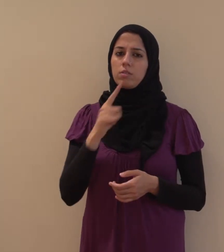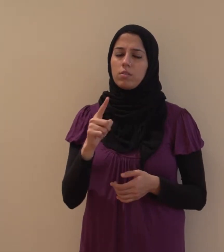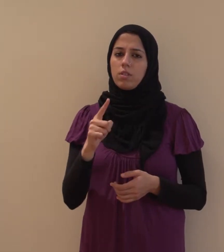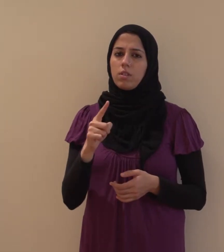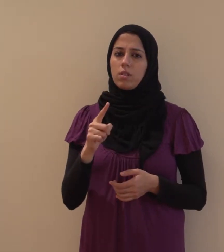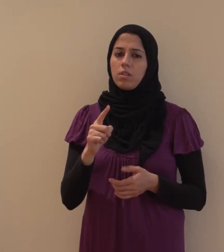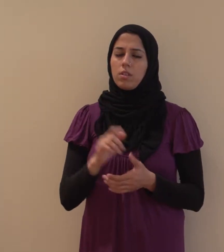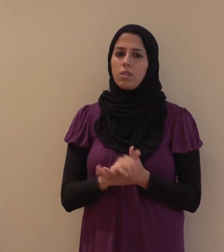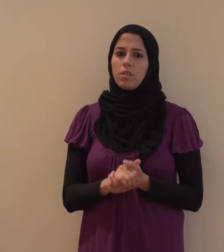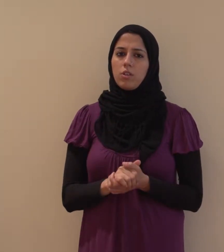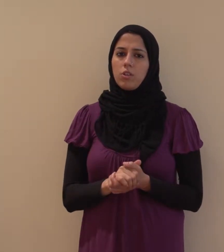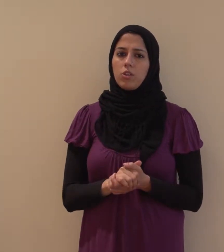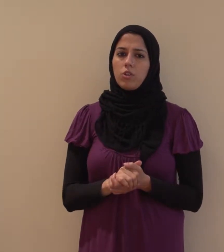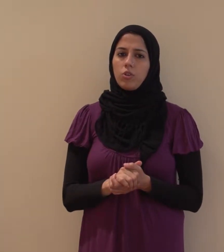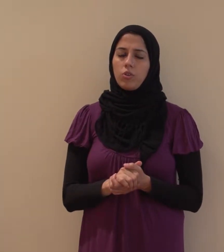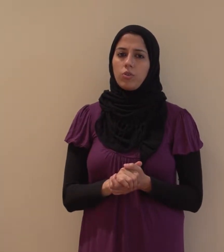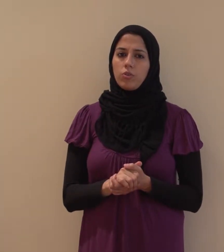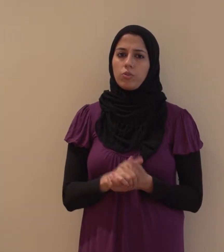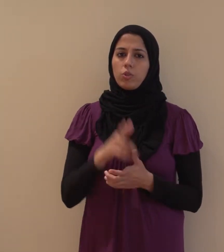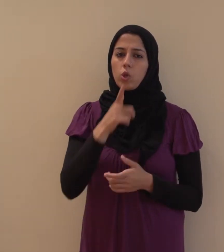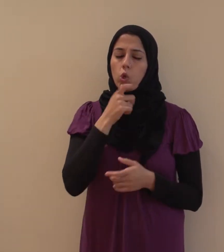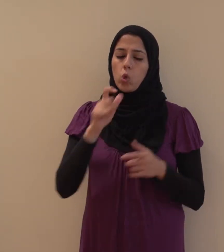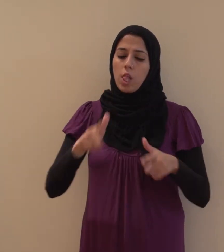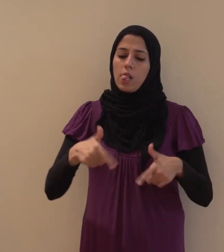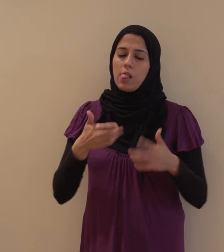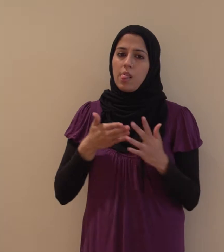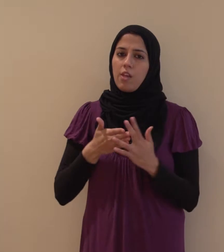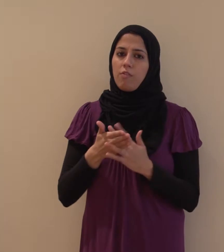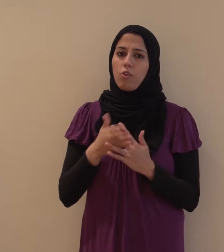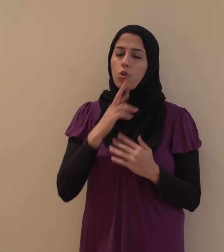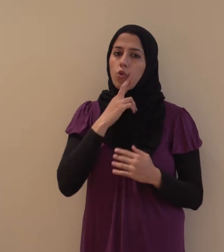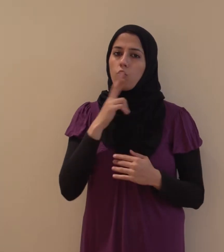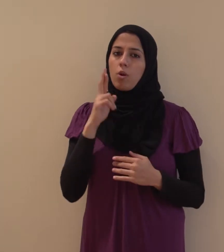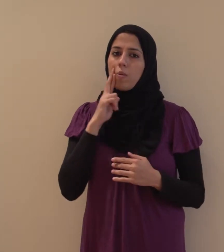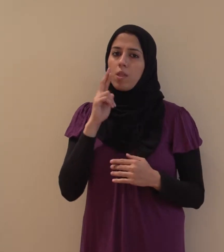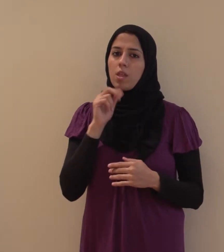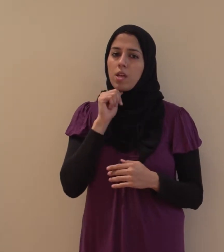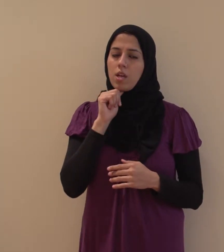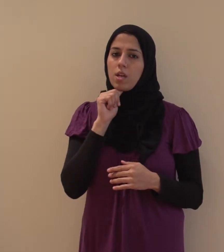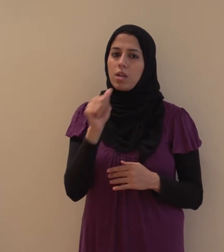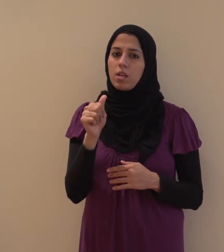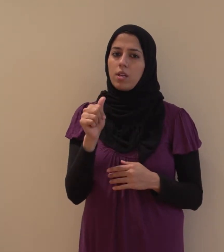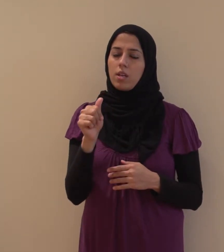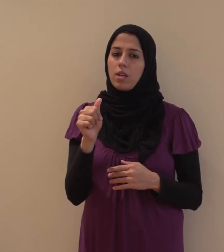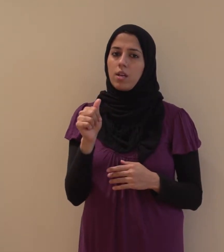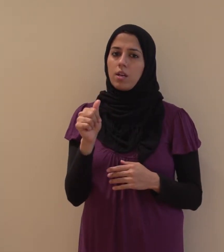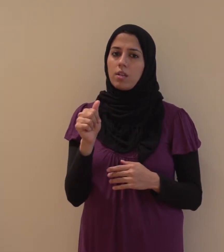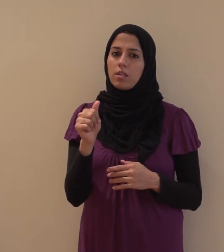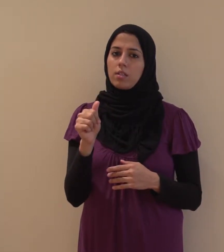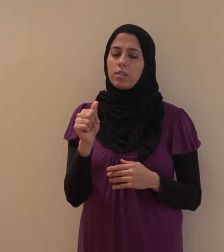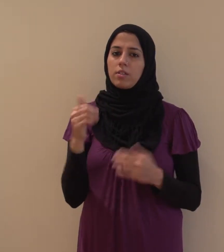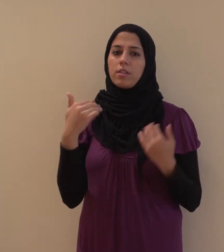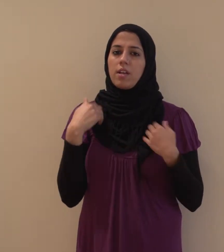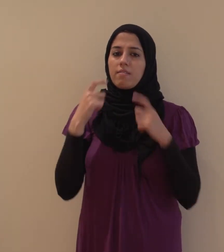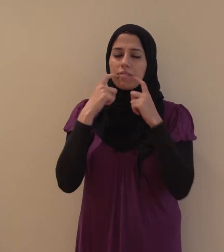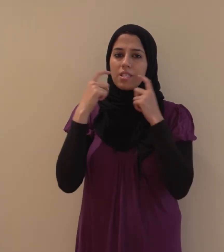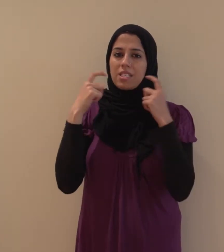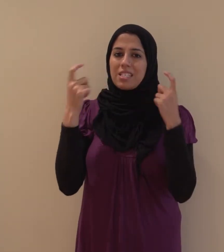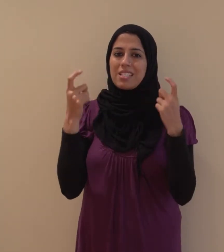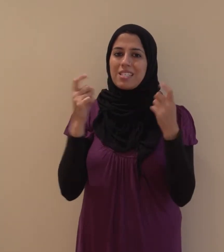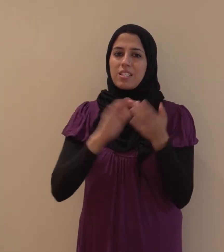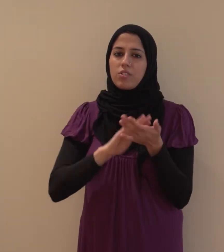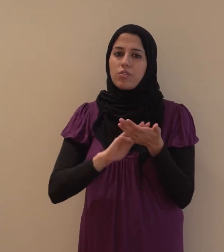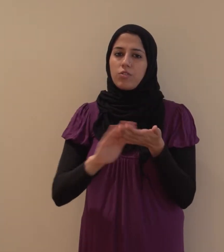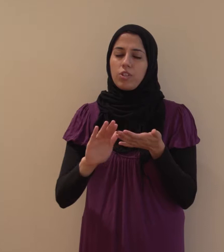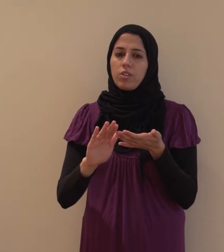his sins and as a result entered hell, may Allah keep him away from his mercy. Say Ameen. And I said,